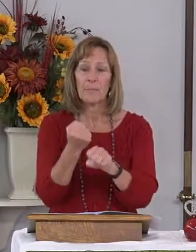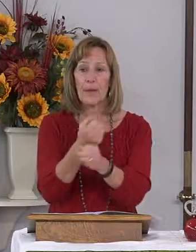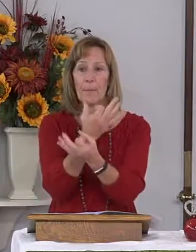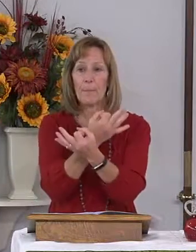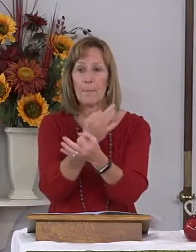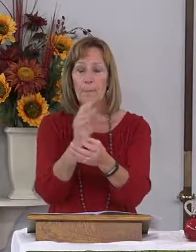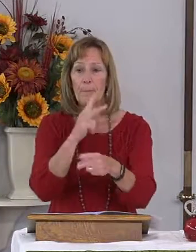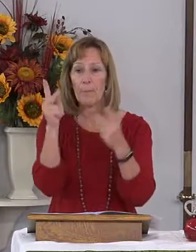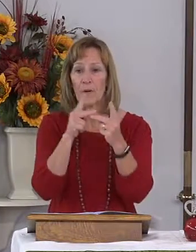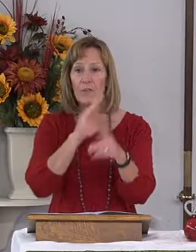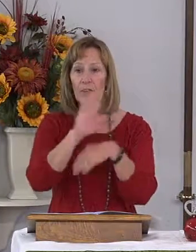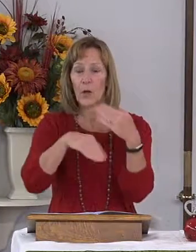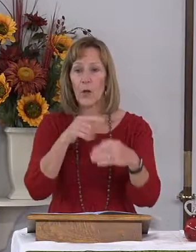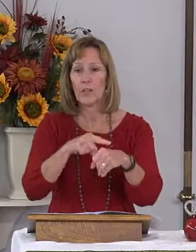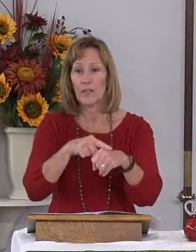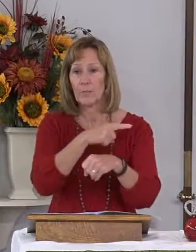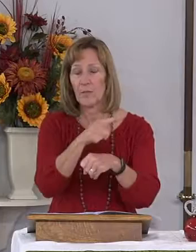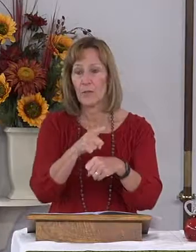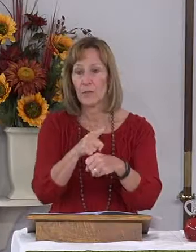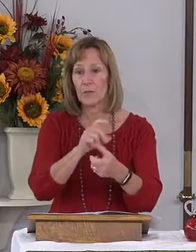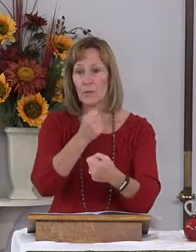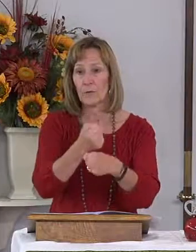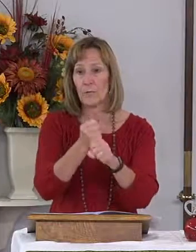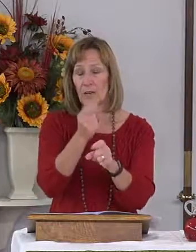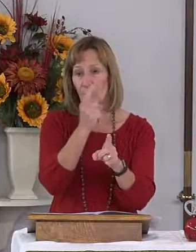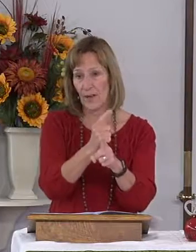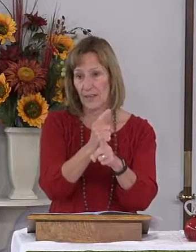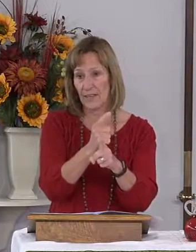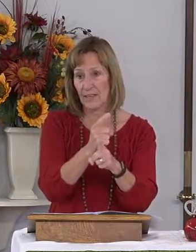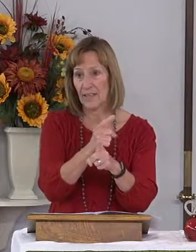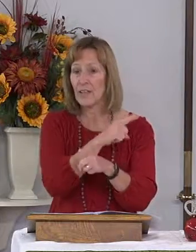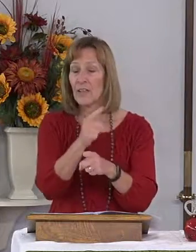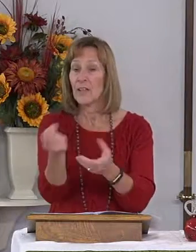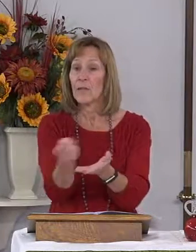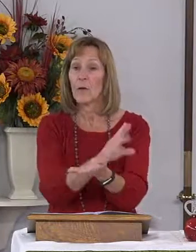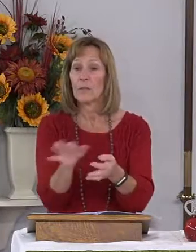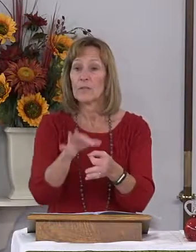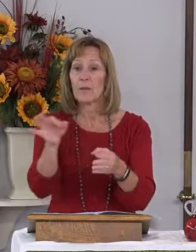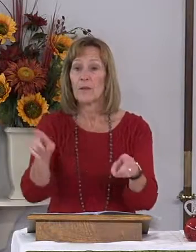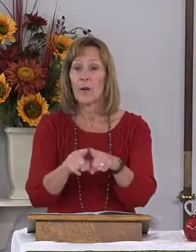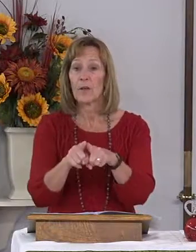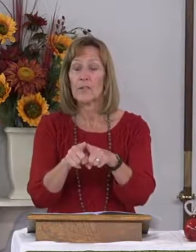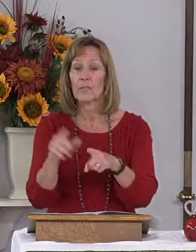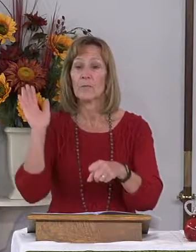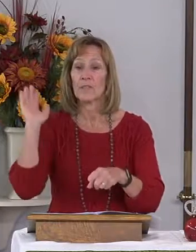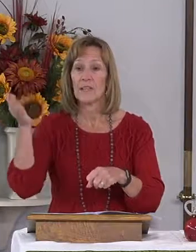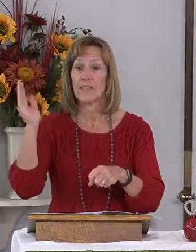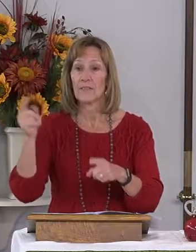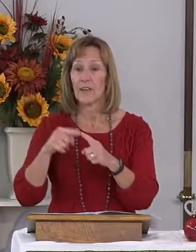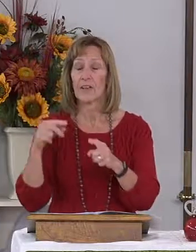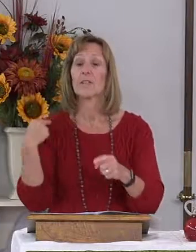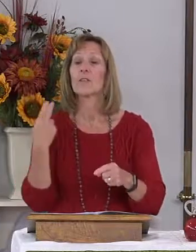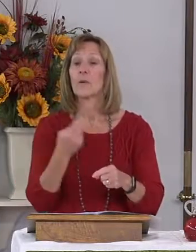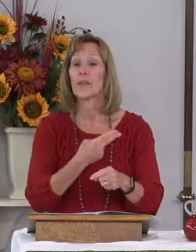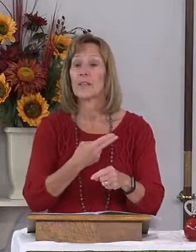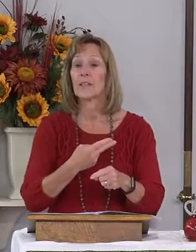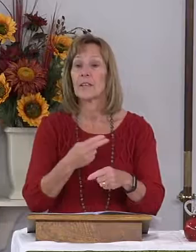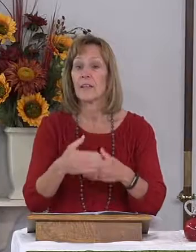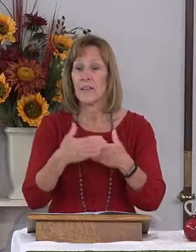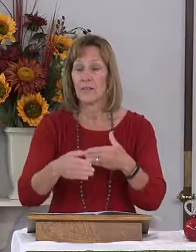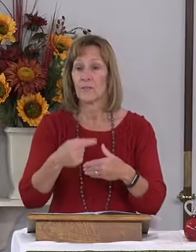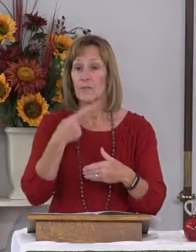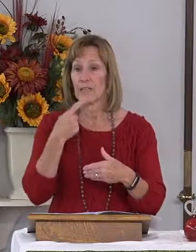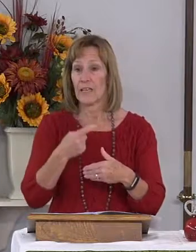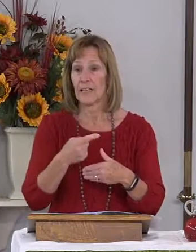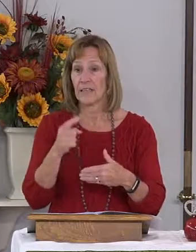all time those who are sanctified. And the Holy Spirit also testifies to us, for after